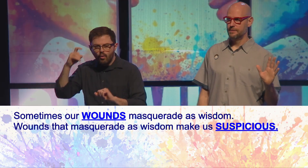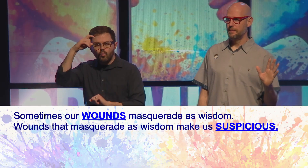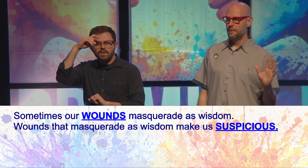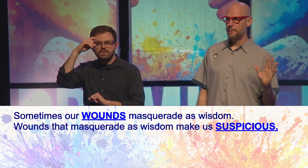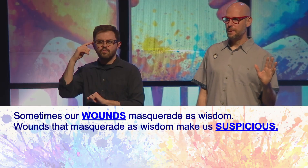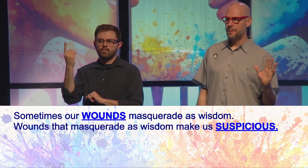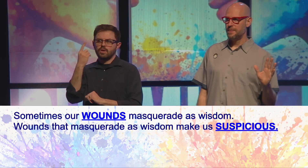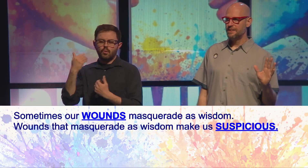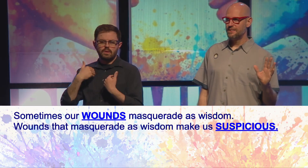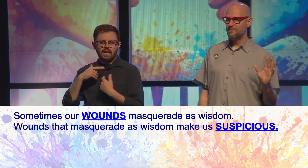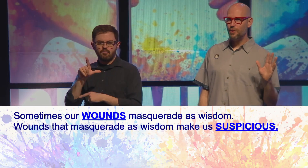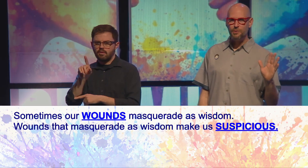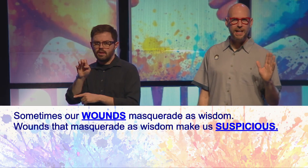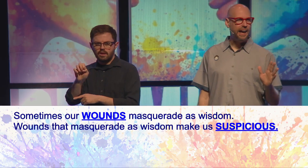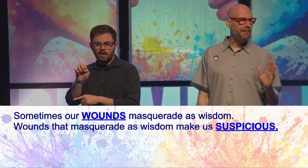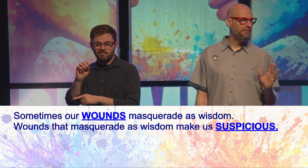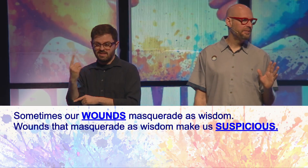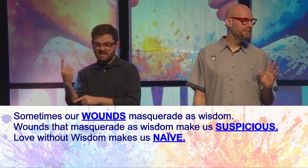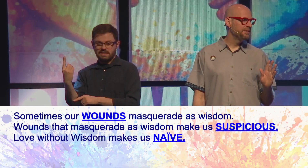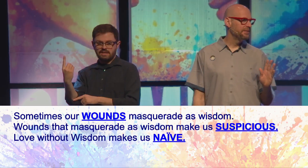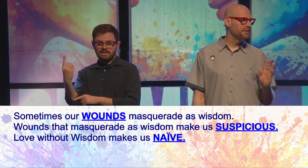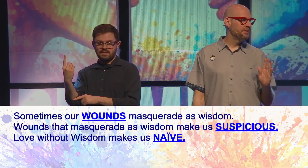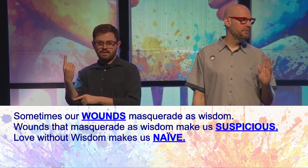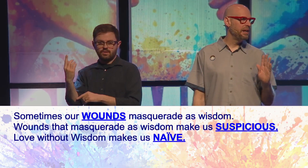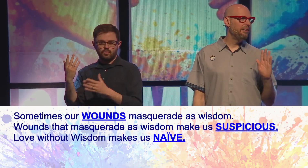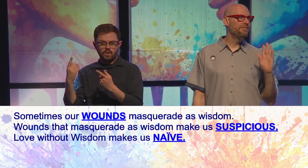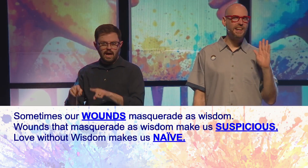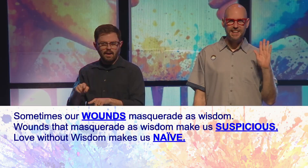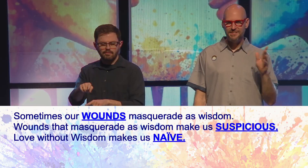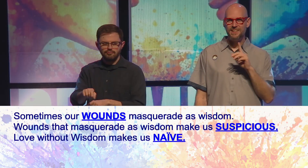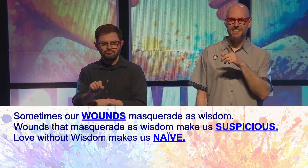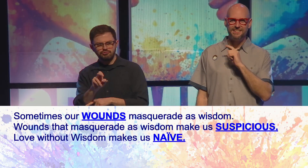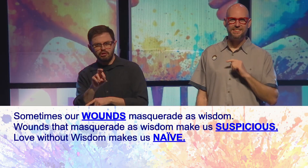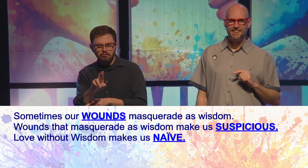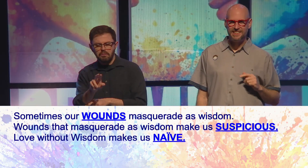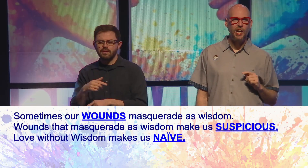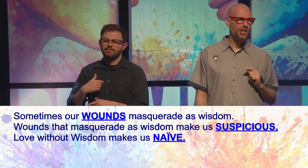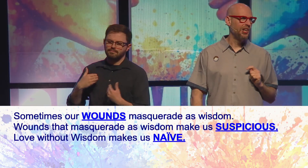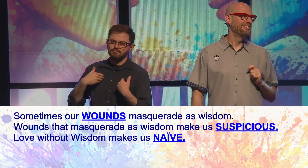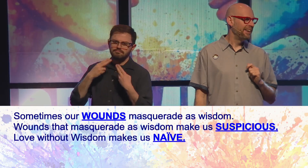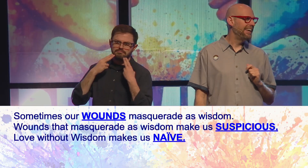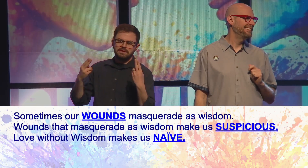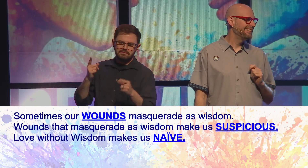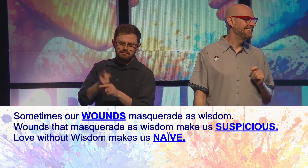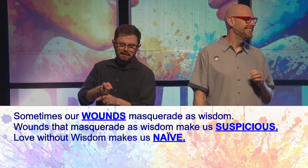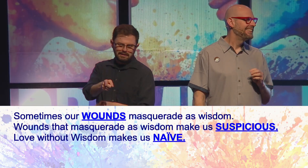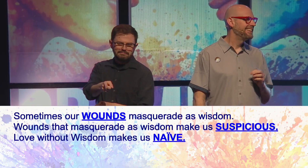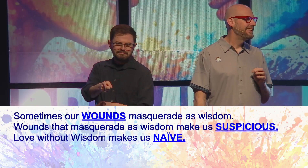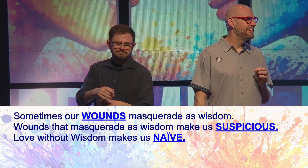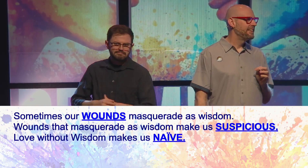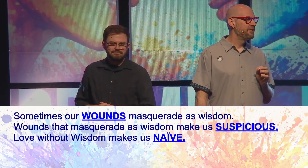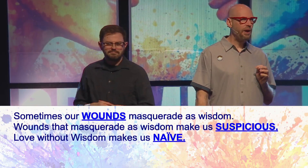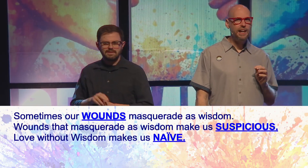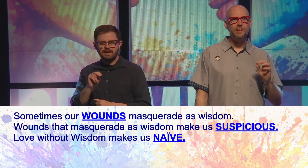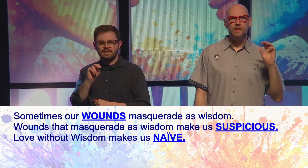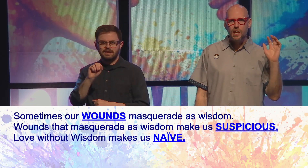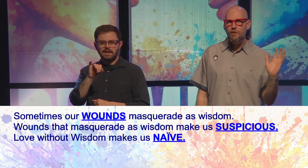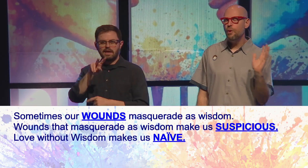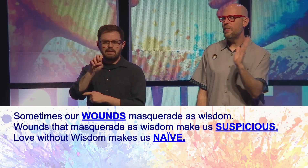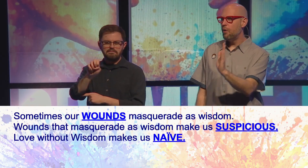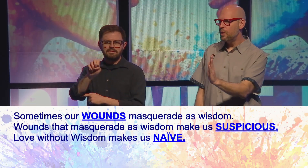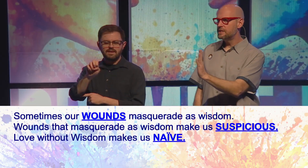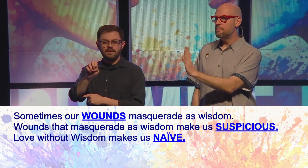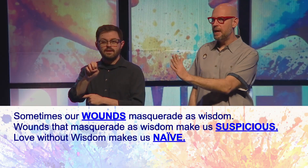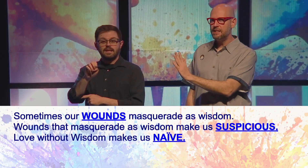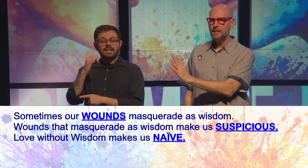love, what do we have? We have naivety. Sucker, right? Right?